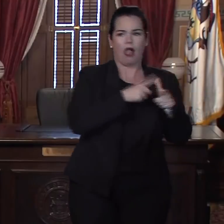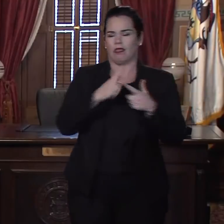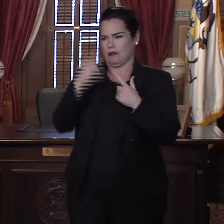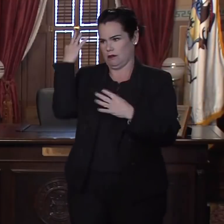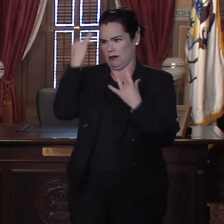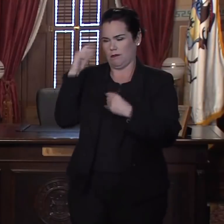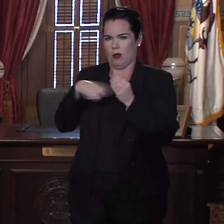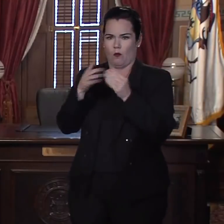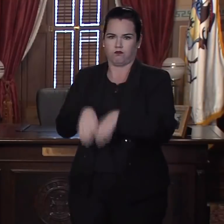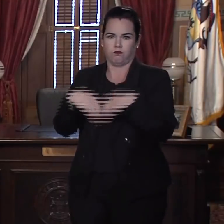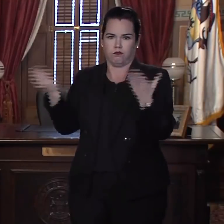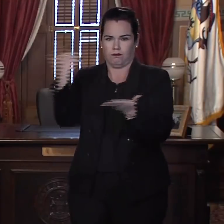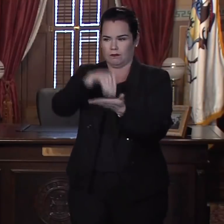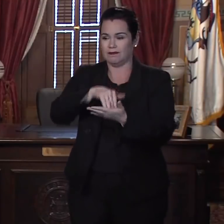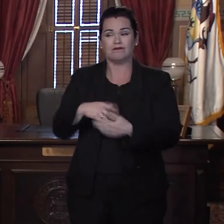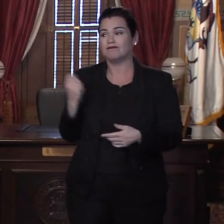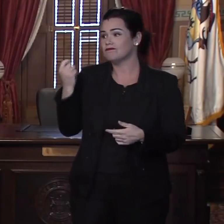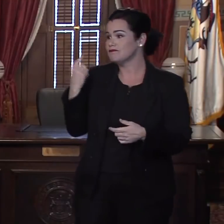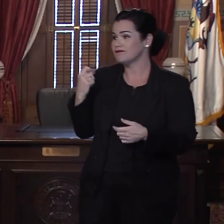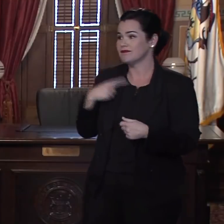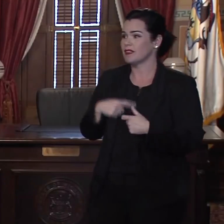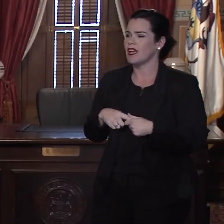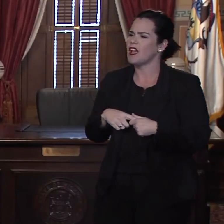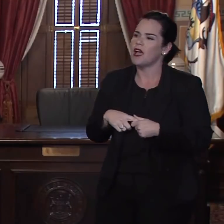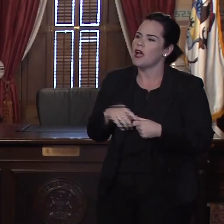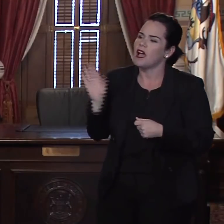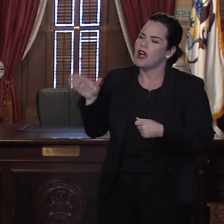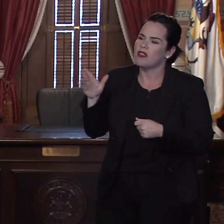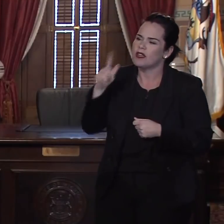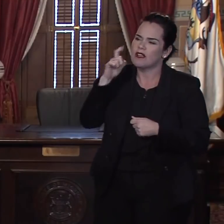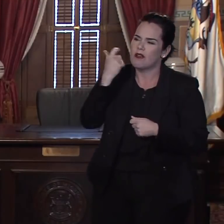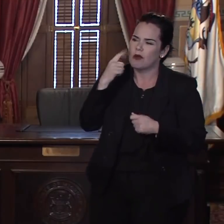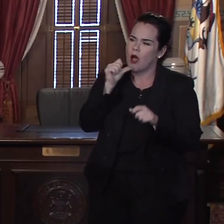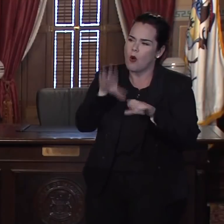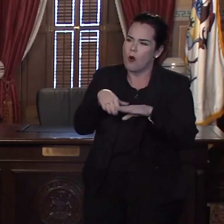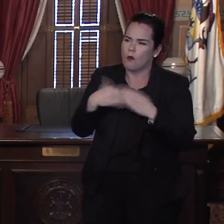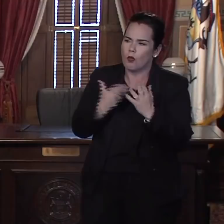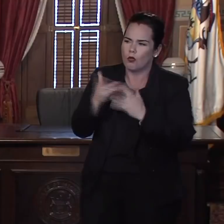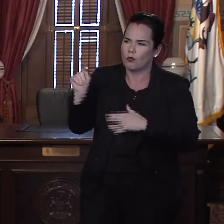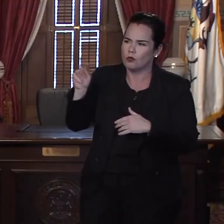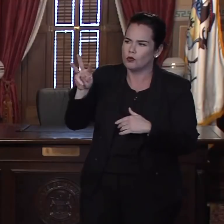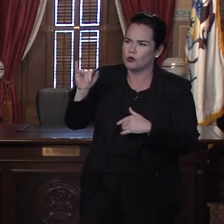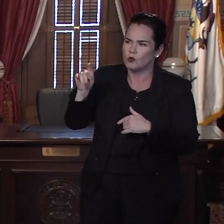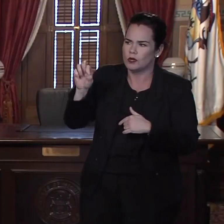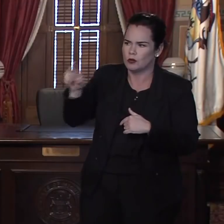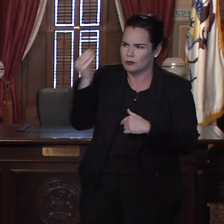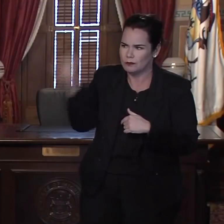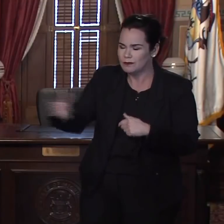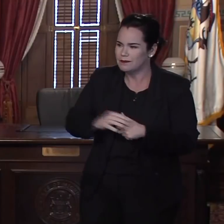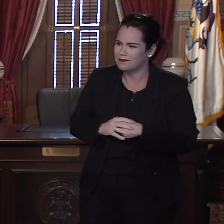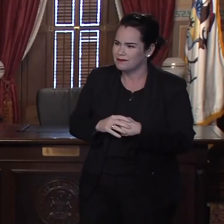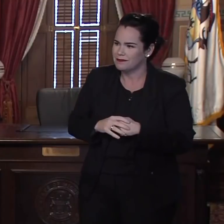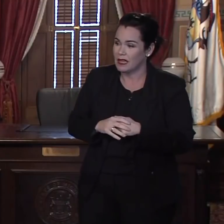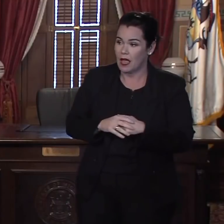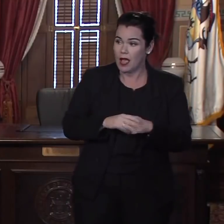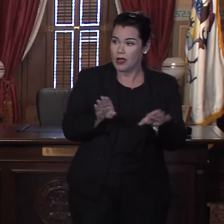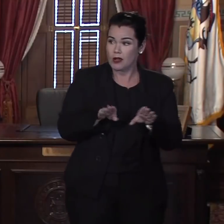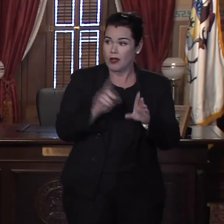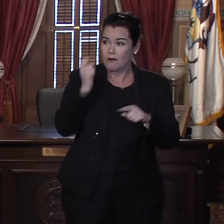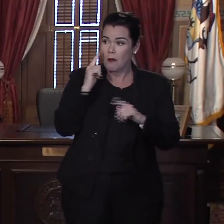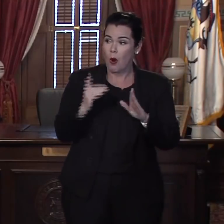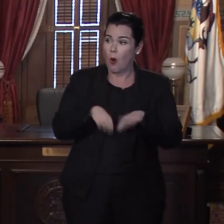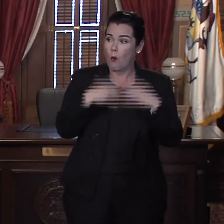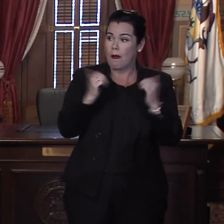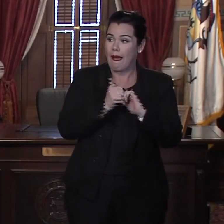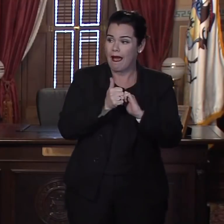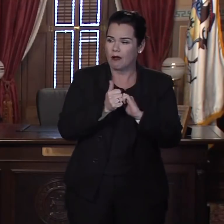so the government doesn't get opened up via Twitter. It gets opened up at the state level, and I'm working with my colleagues